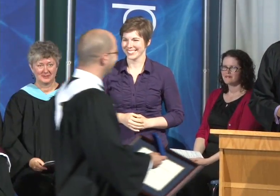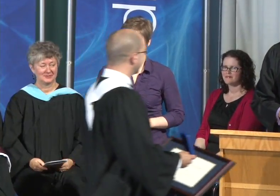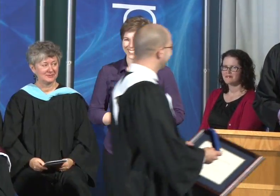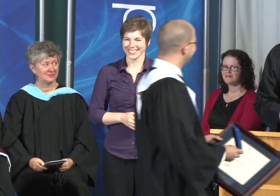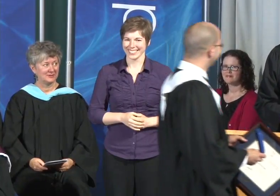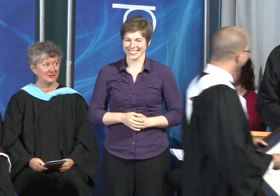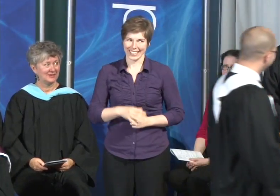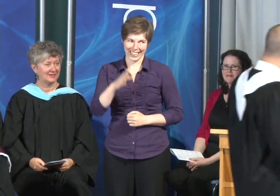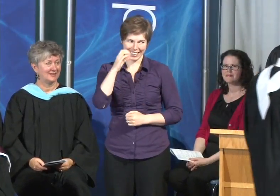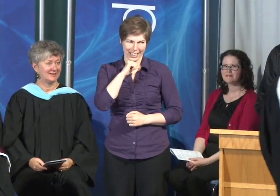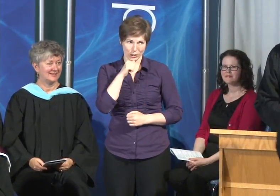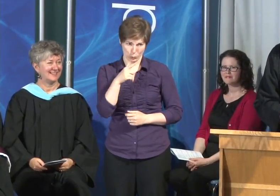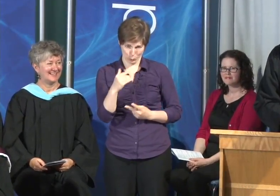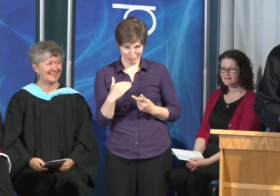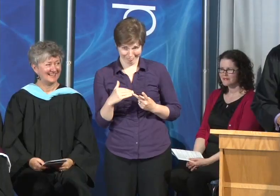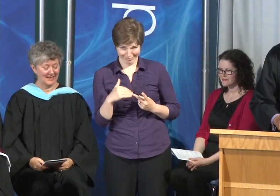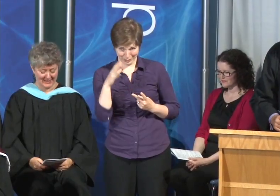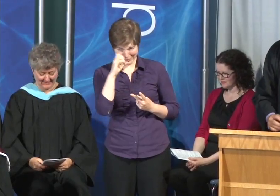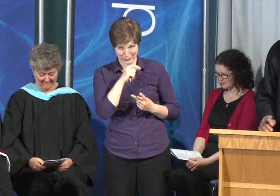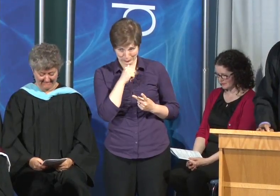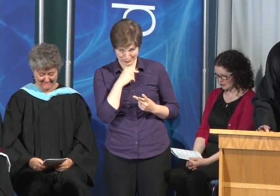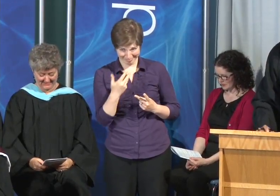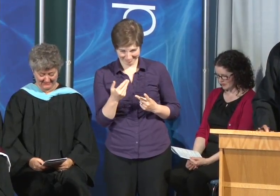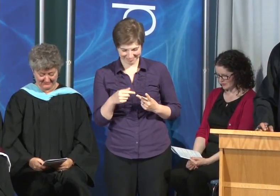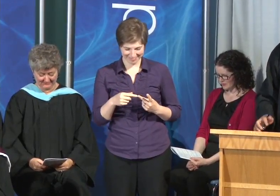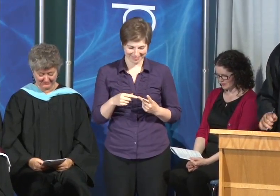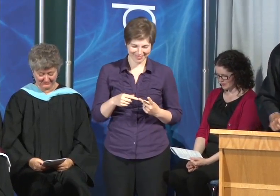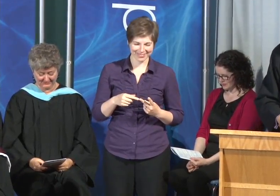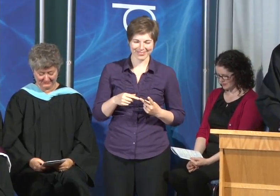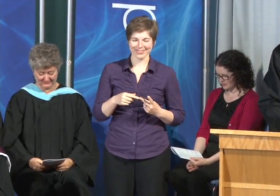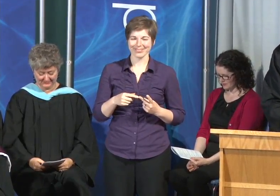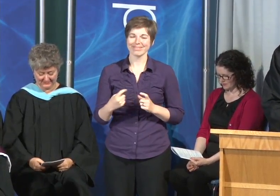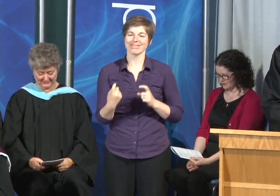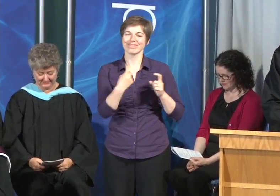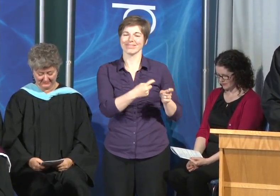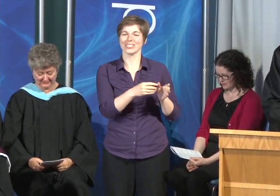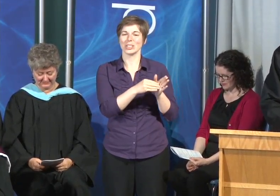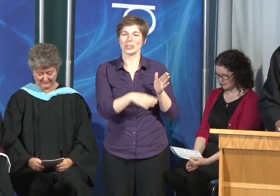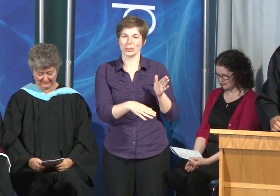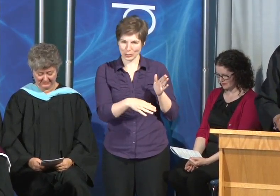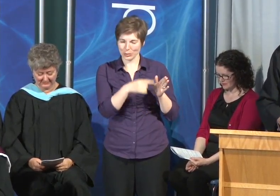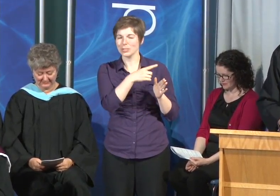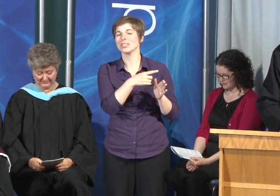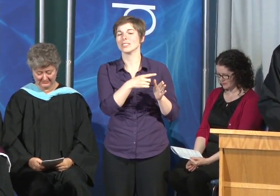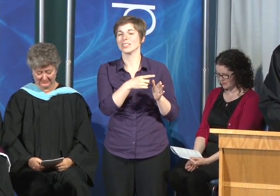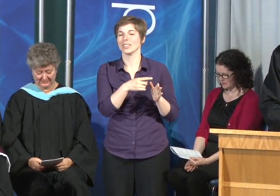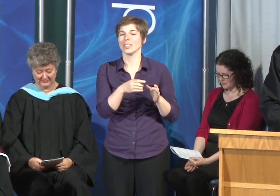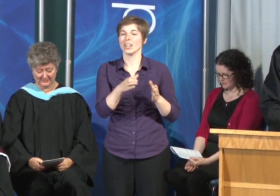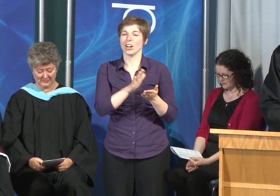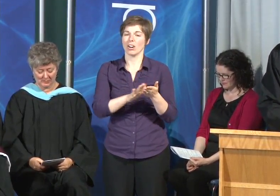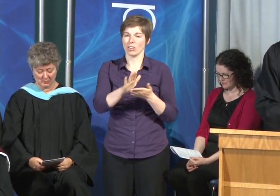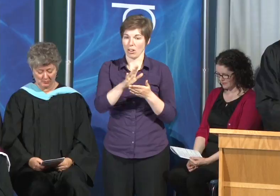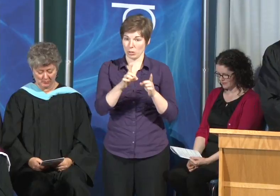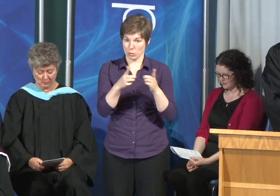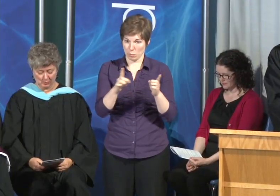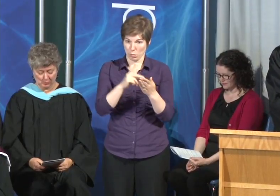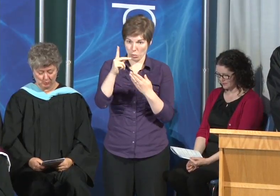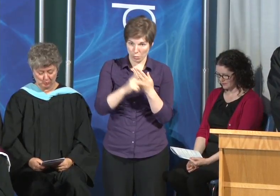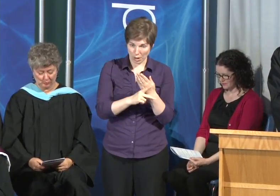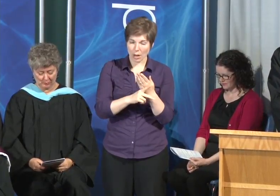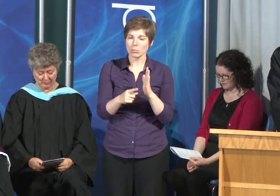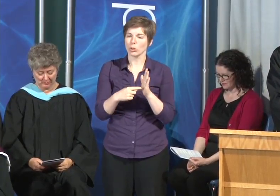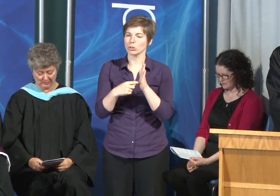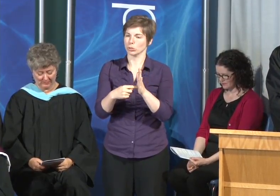You can guess who is going to get this, right? This is awarded to the graduating student of a college diploma program who has demonstrated